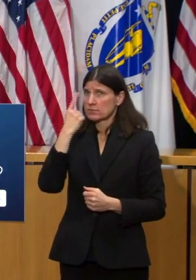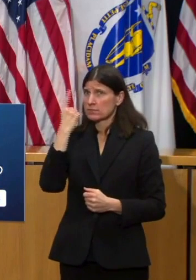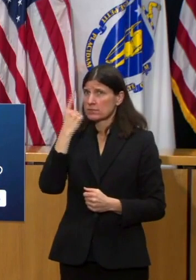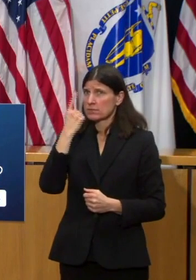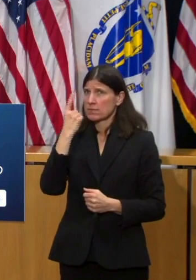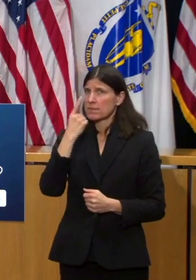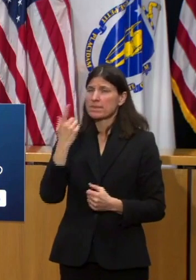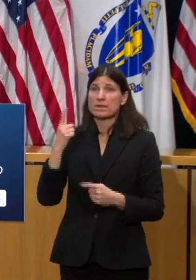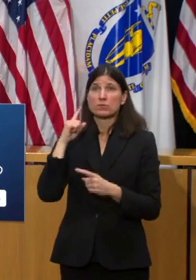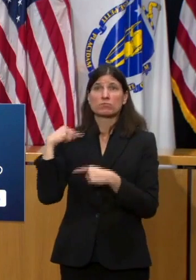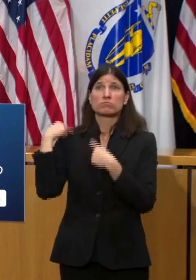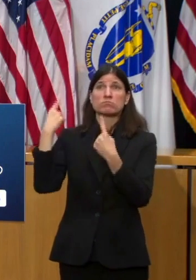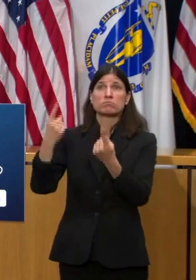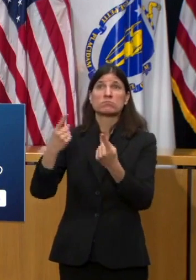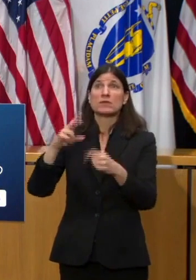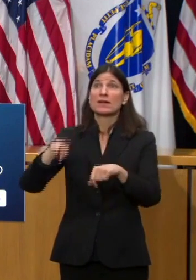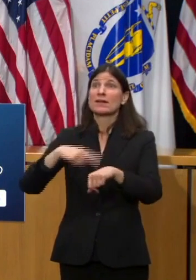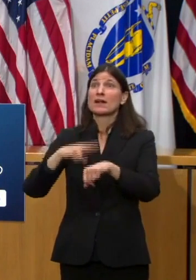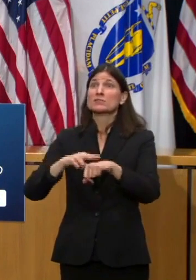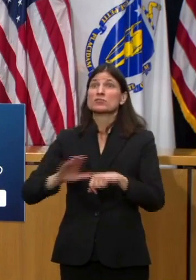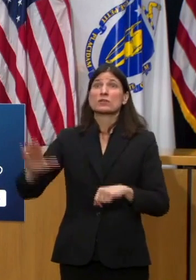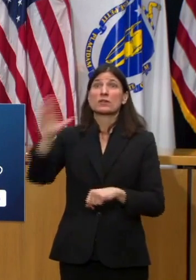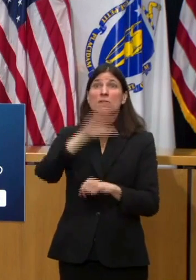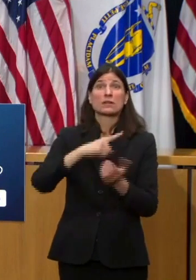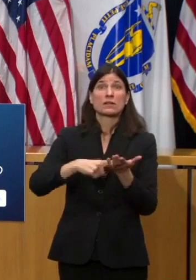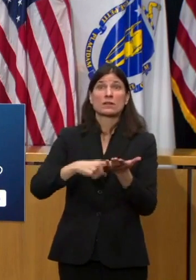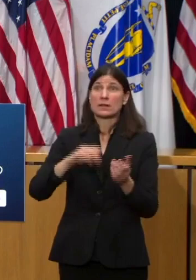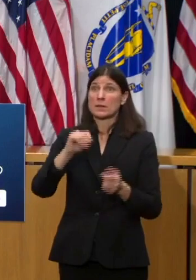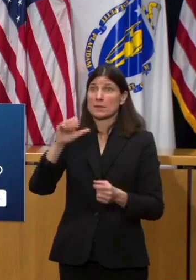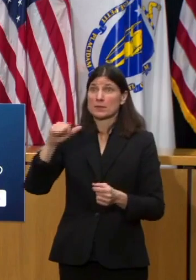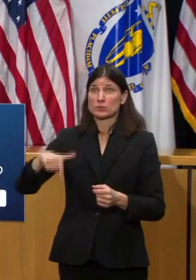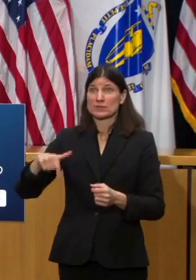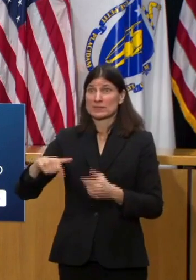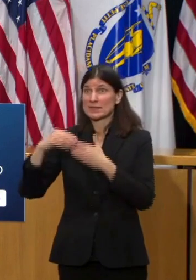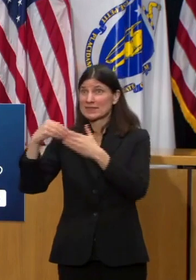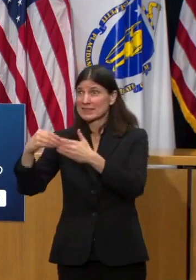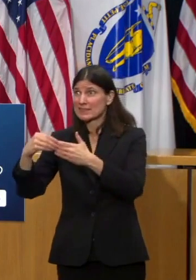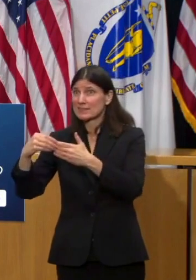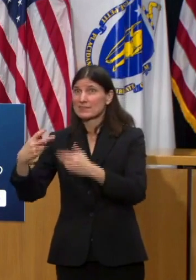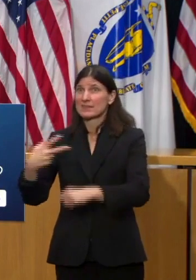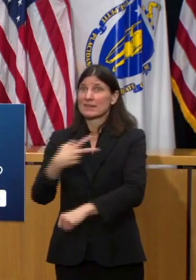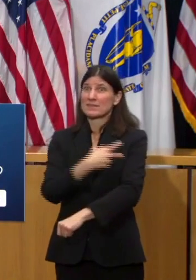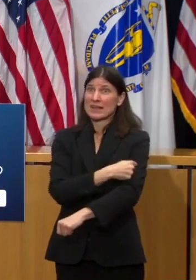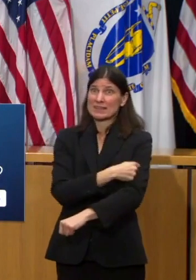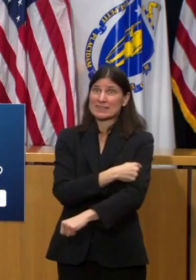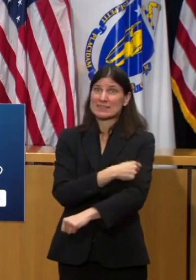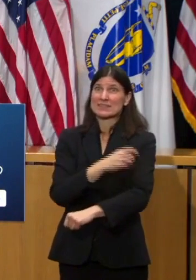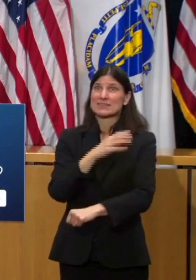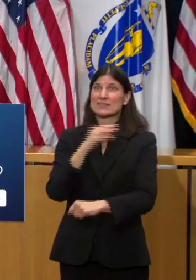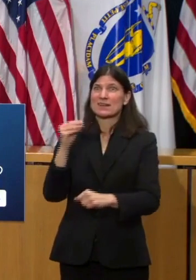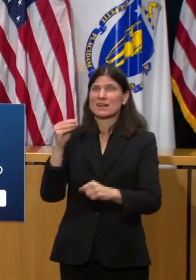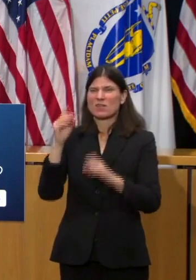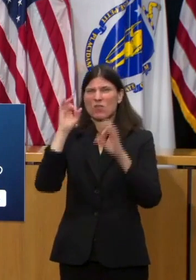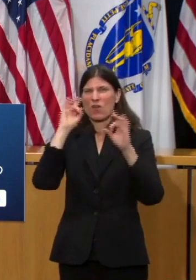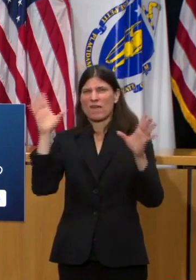going terribly. And now we're hearing about top 10s and moving up the leaderboard. Number one among those